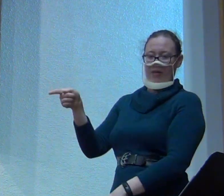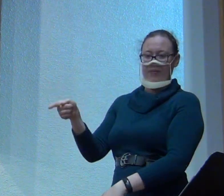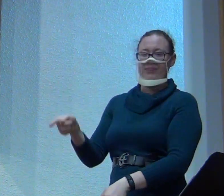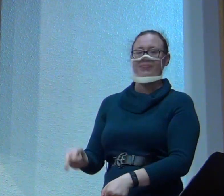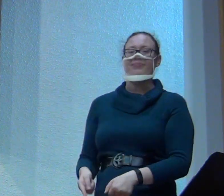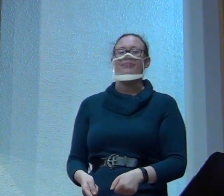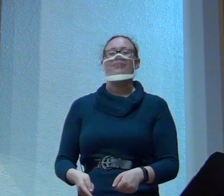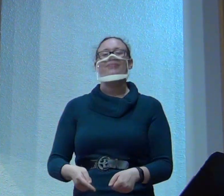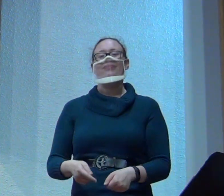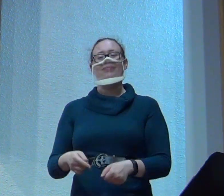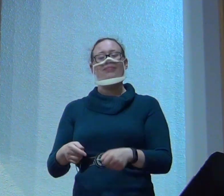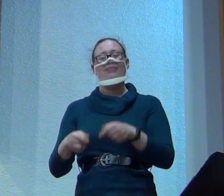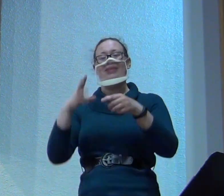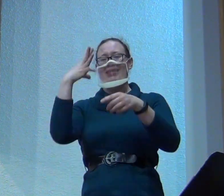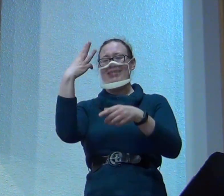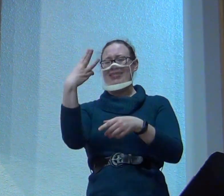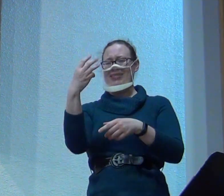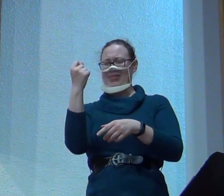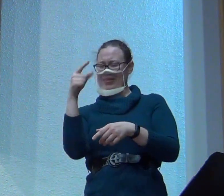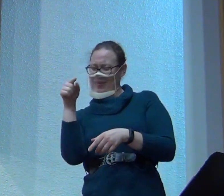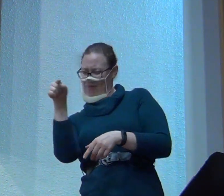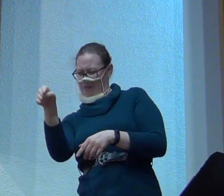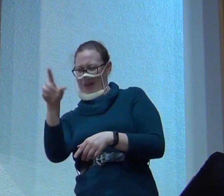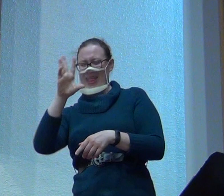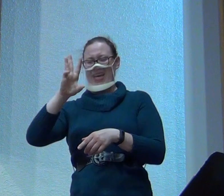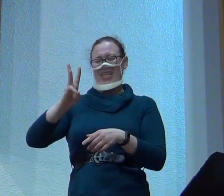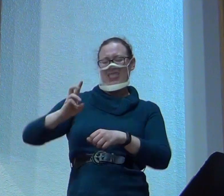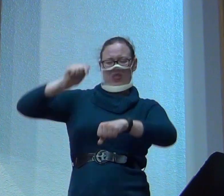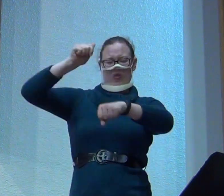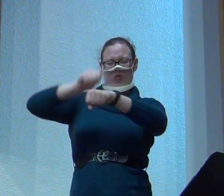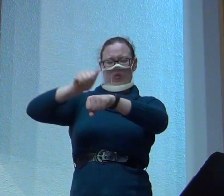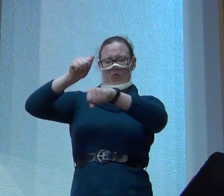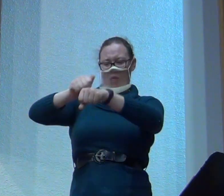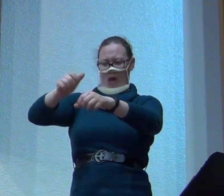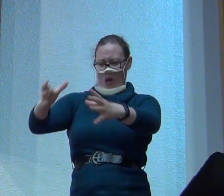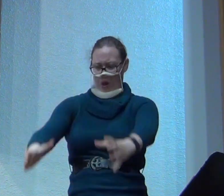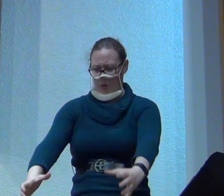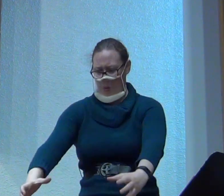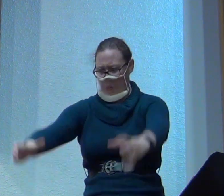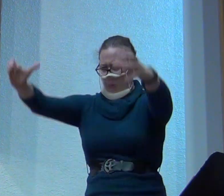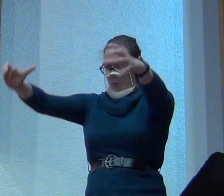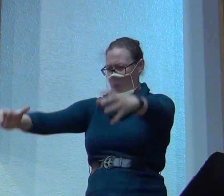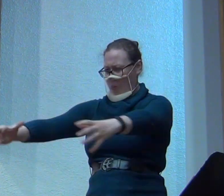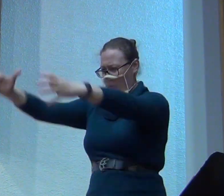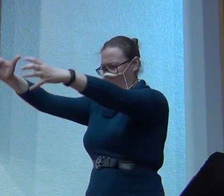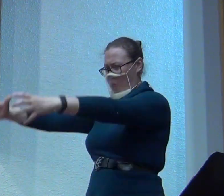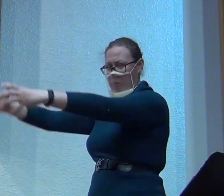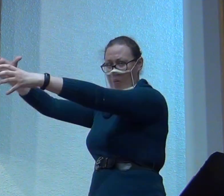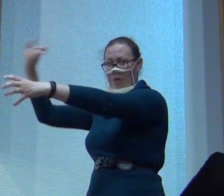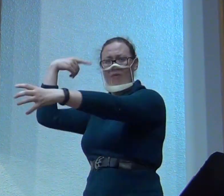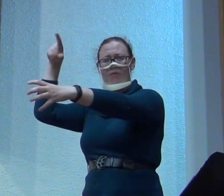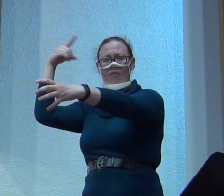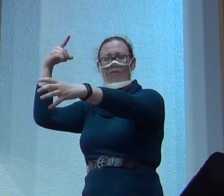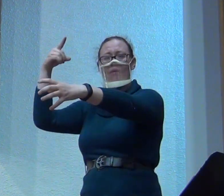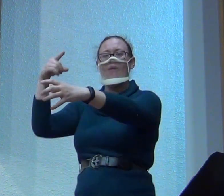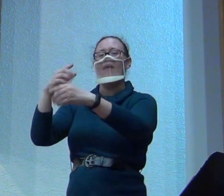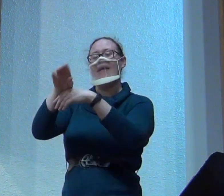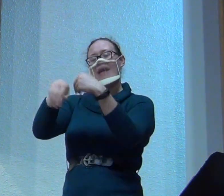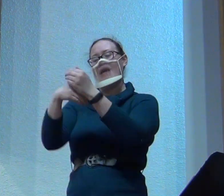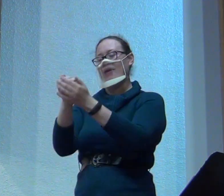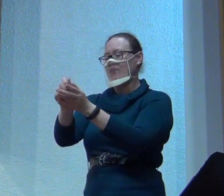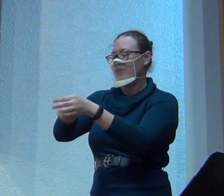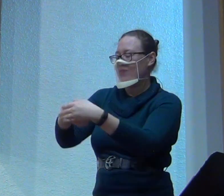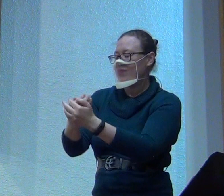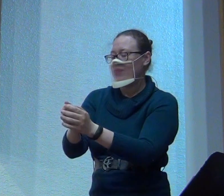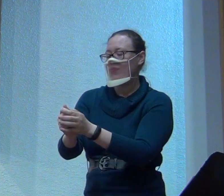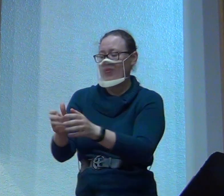Nearby stood six stone water jars, the kind used by the Jews for ceremonial washing, each holding